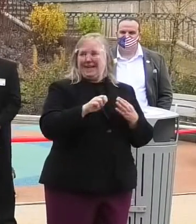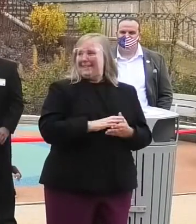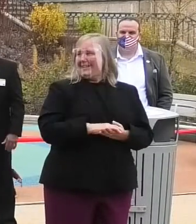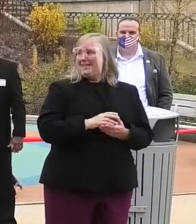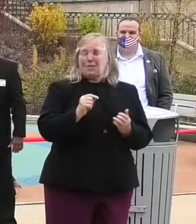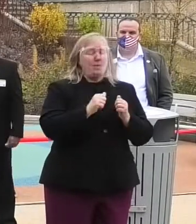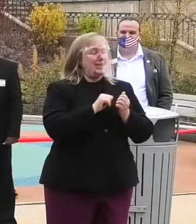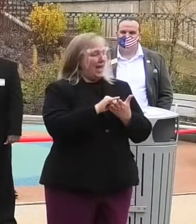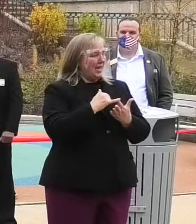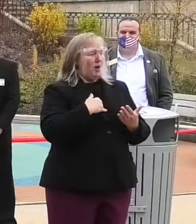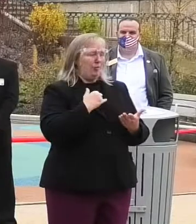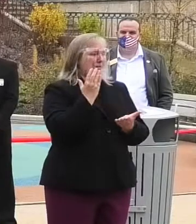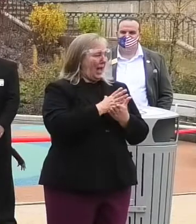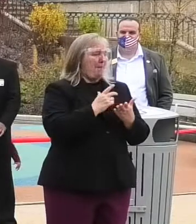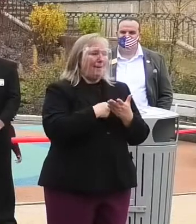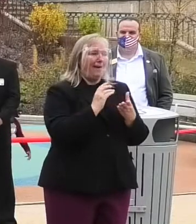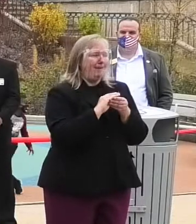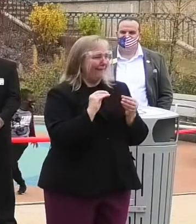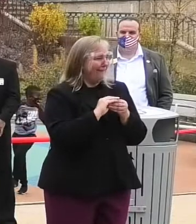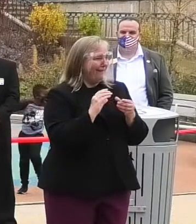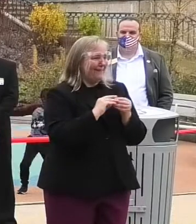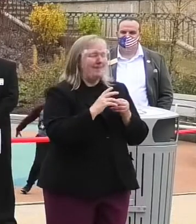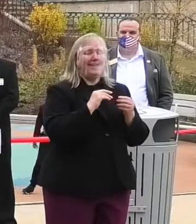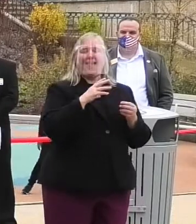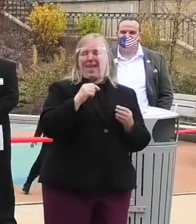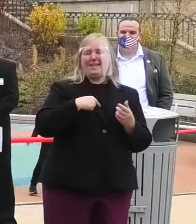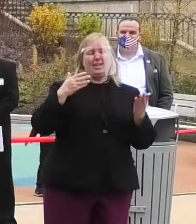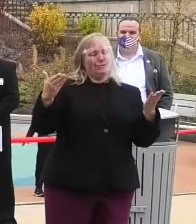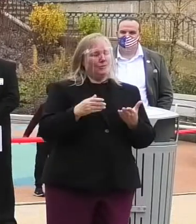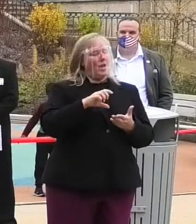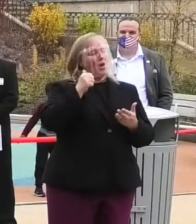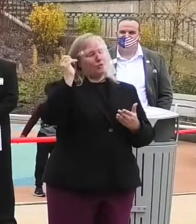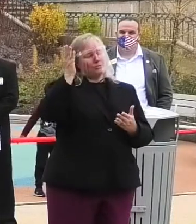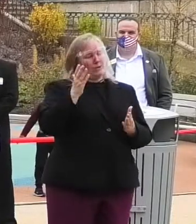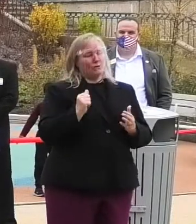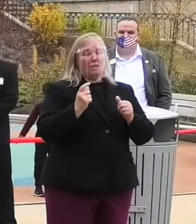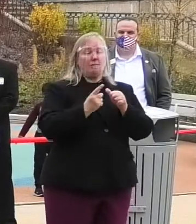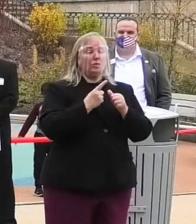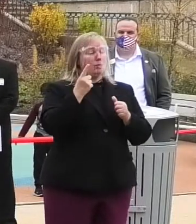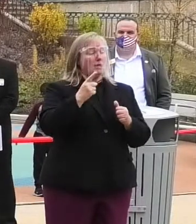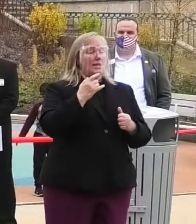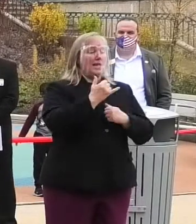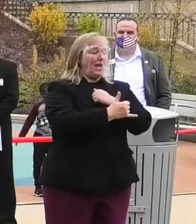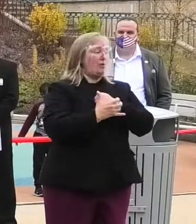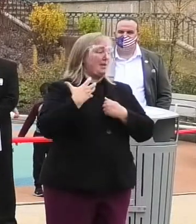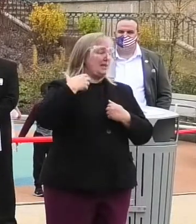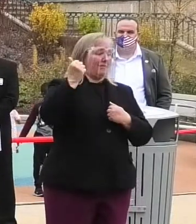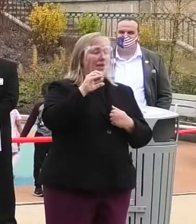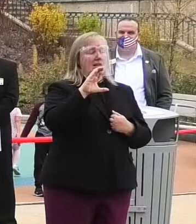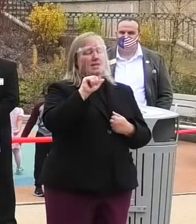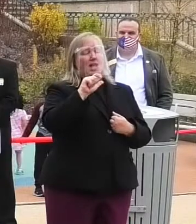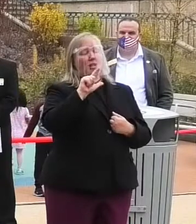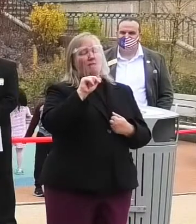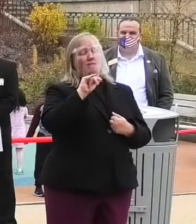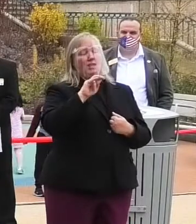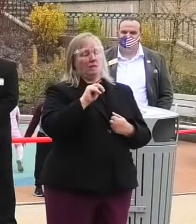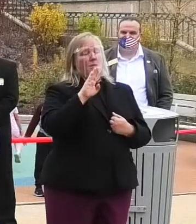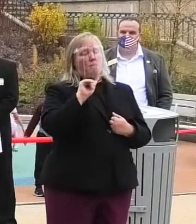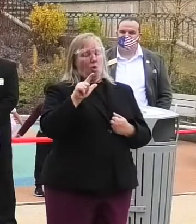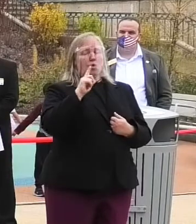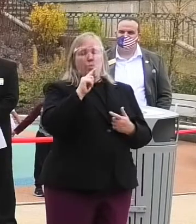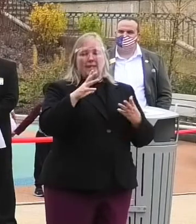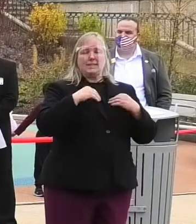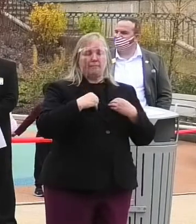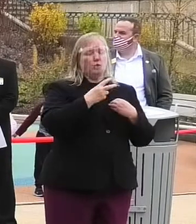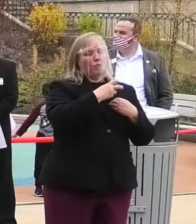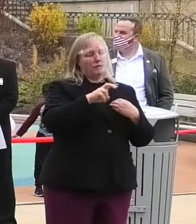And with that, I'm gonna stop my gushing and introduce our other speakers, the first of whom is County Executive Calvin Ball, who will be accepting